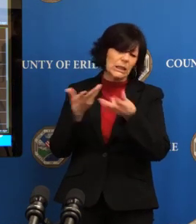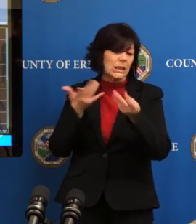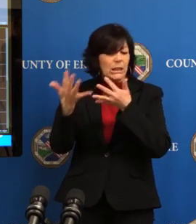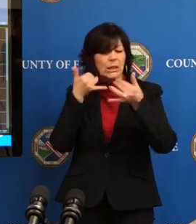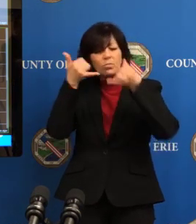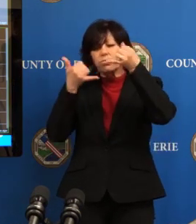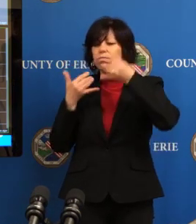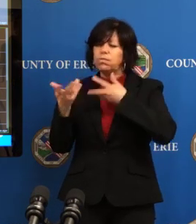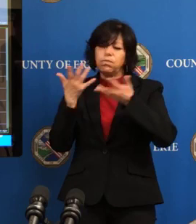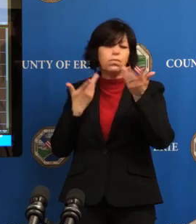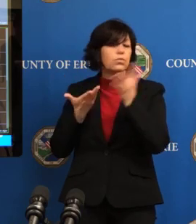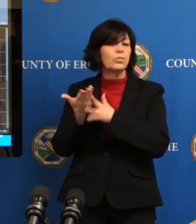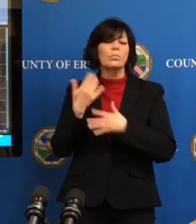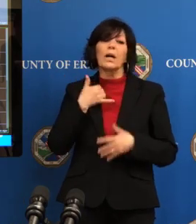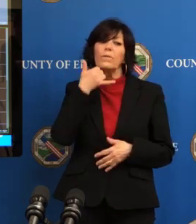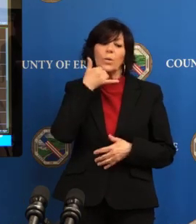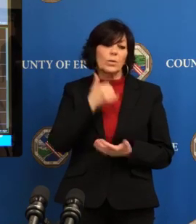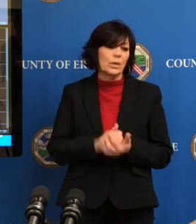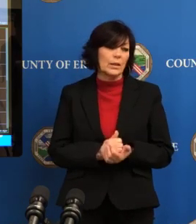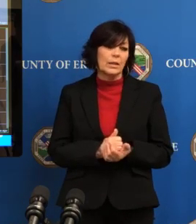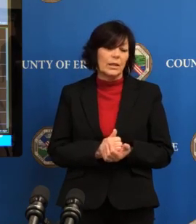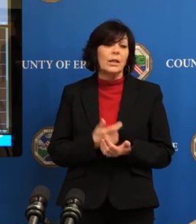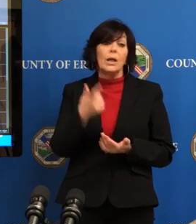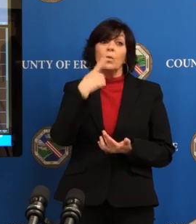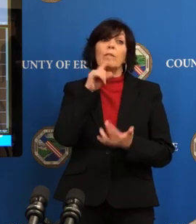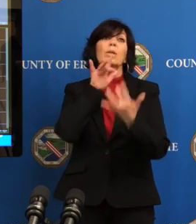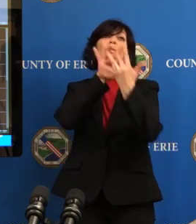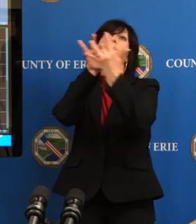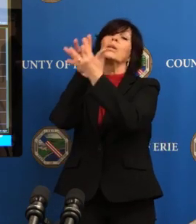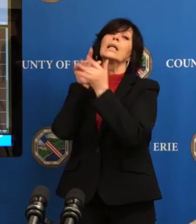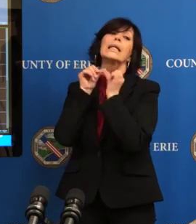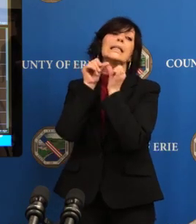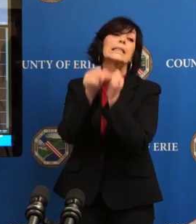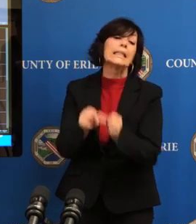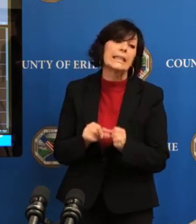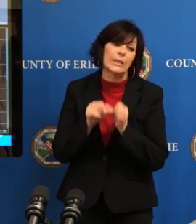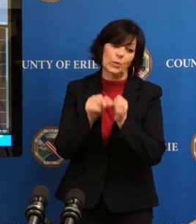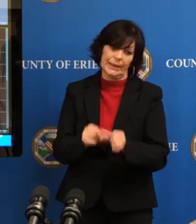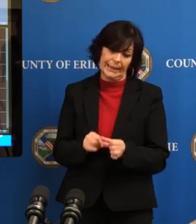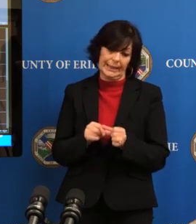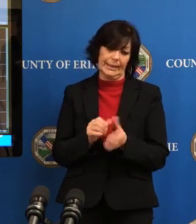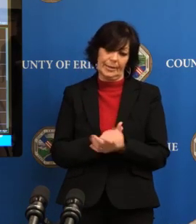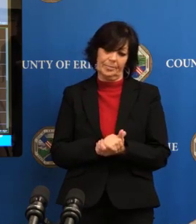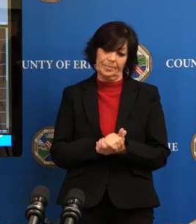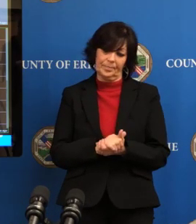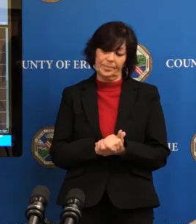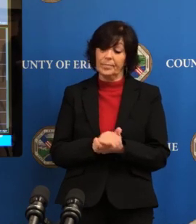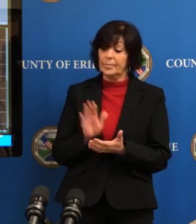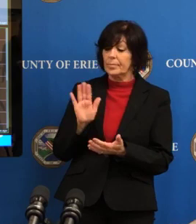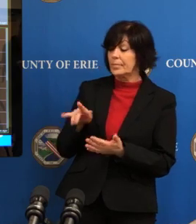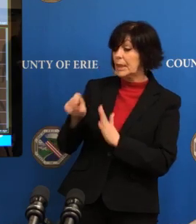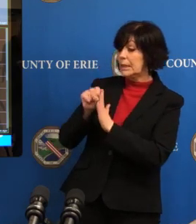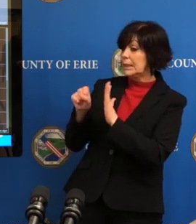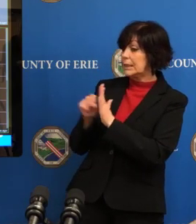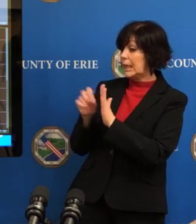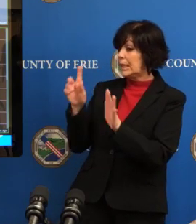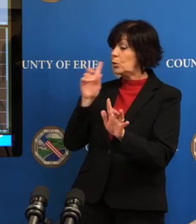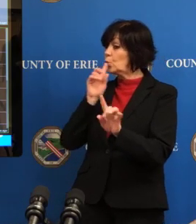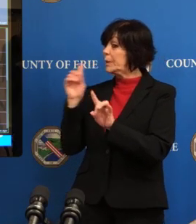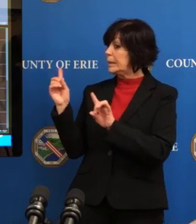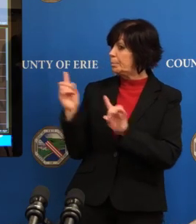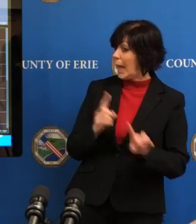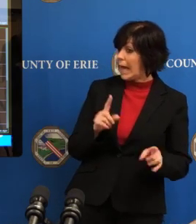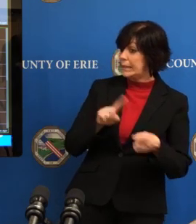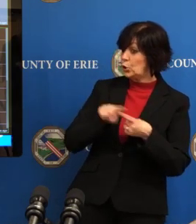and other stuff I've shared through my phone. So we've been reaching out continually, Steve. Has the state been responsive to